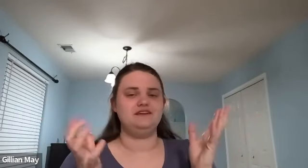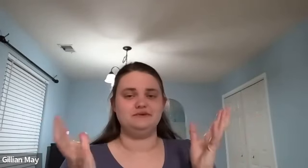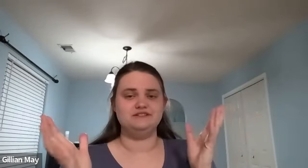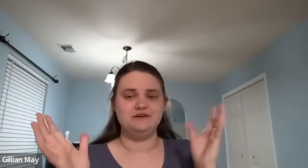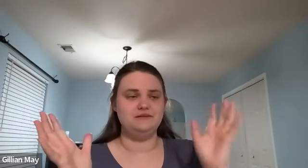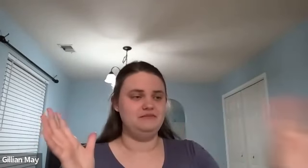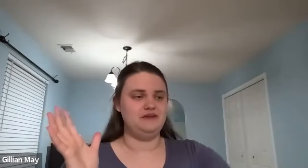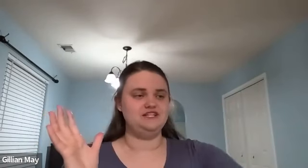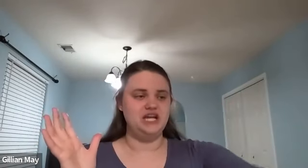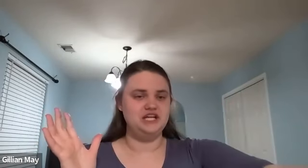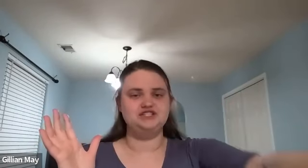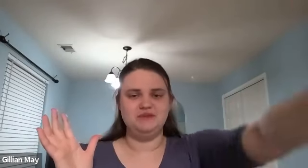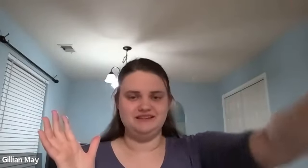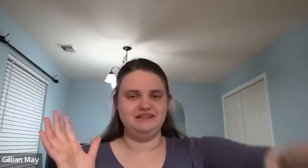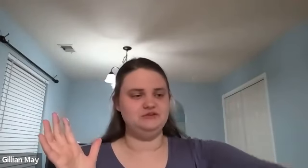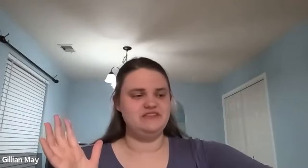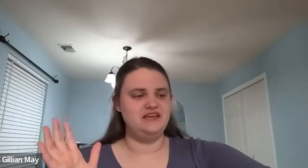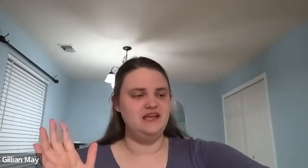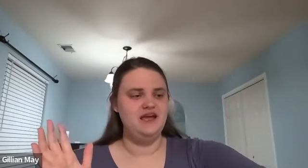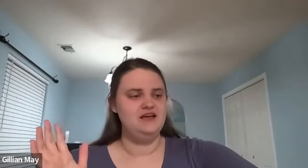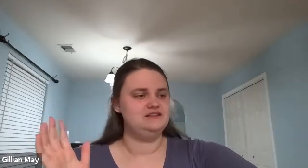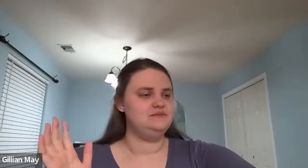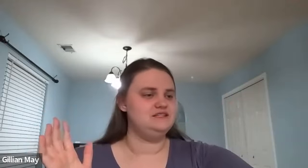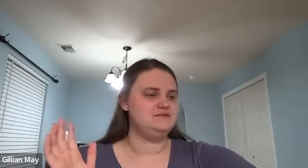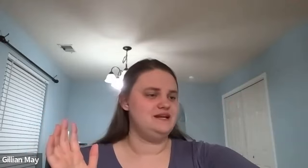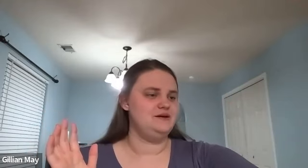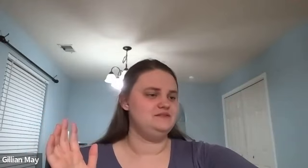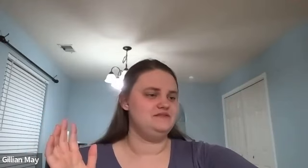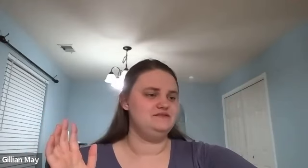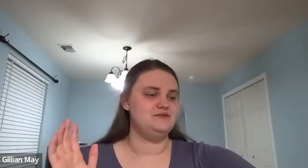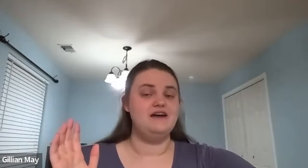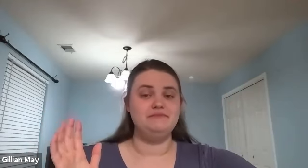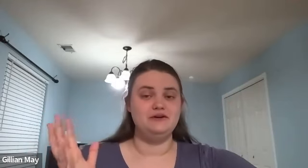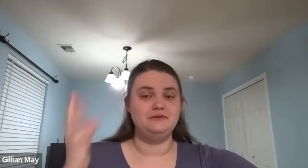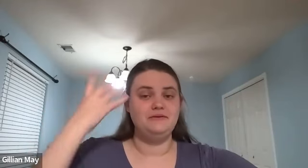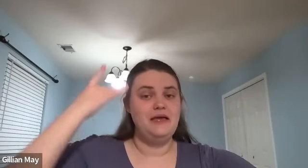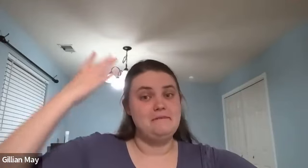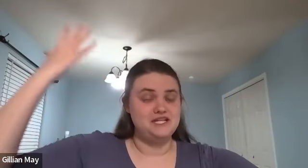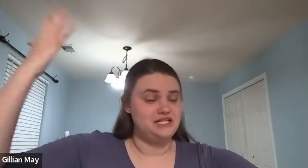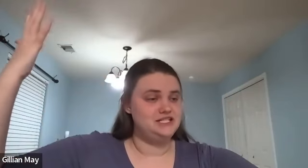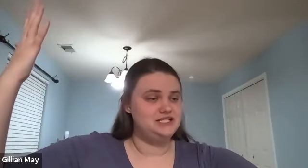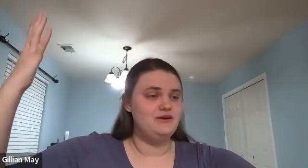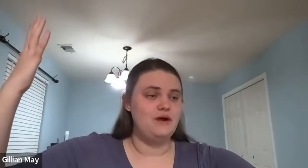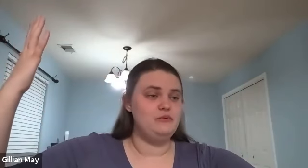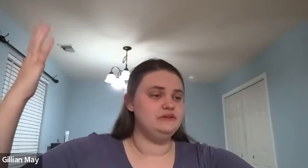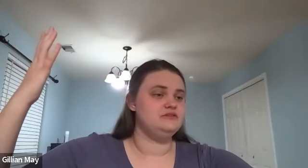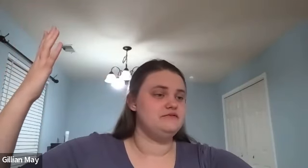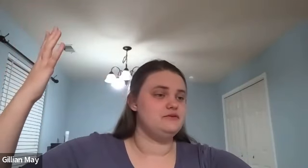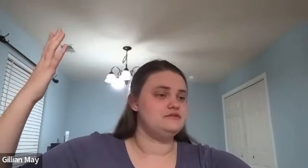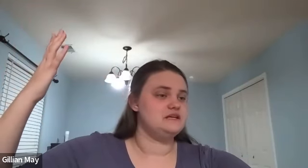one. Sorry, I changed my little thing. Let me slide up to my food so I have better imagination, or I will literally follow the same